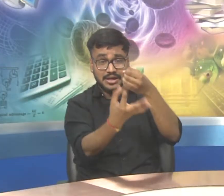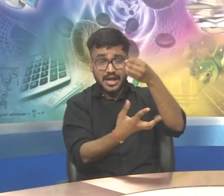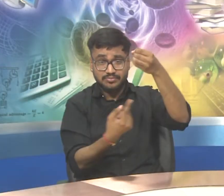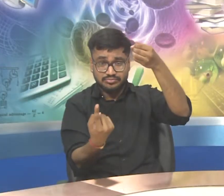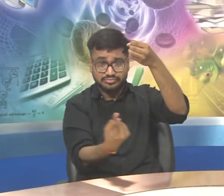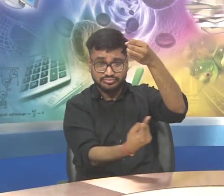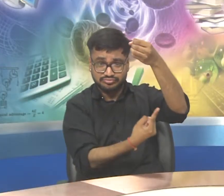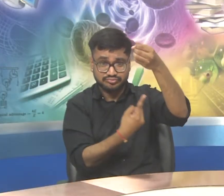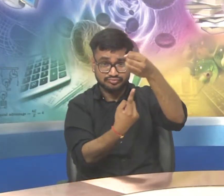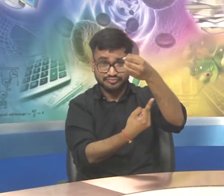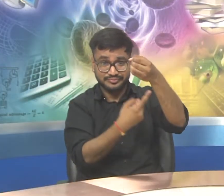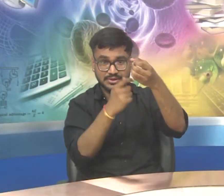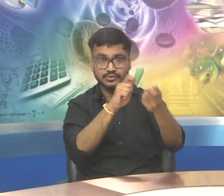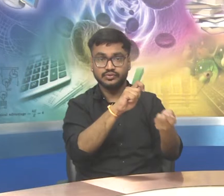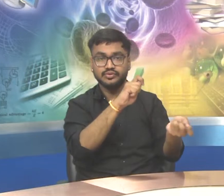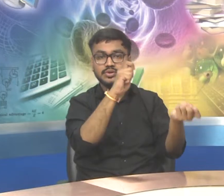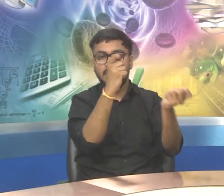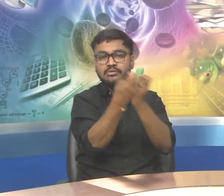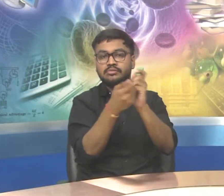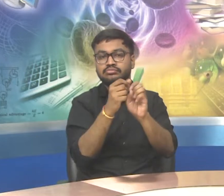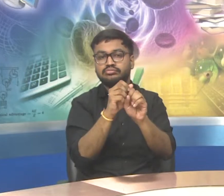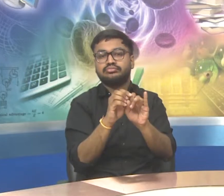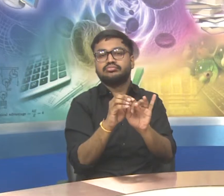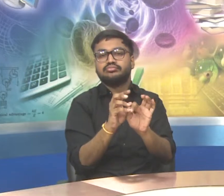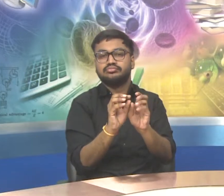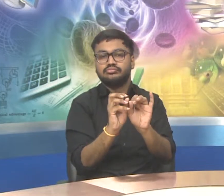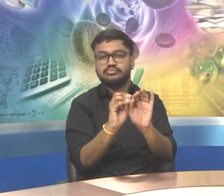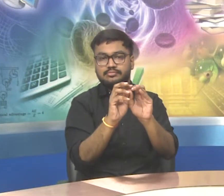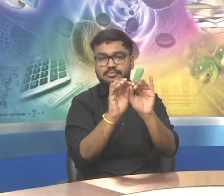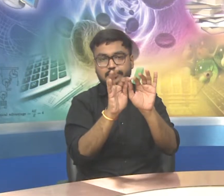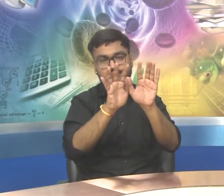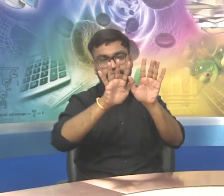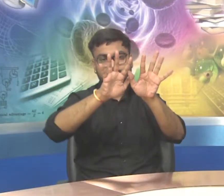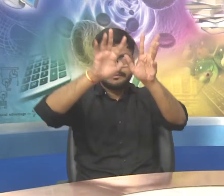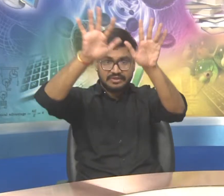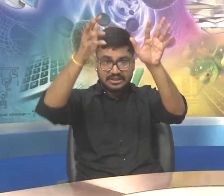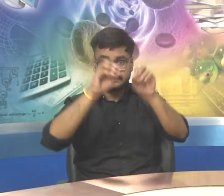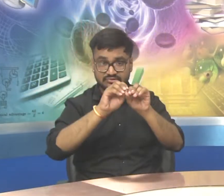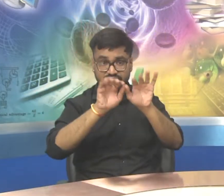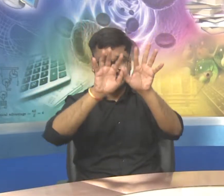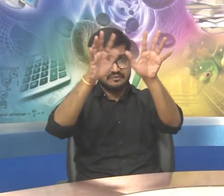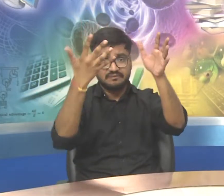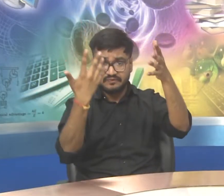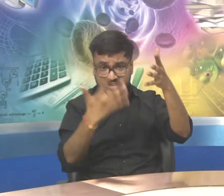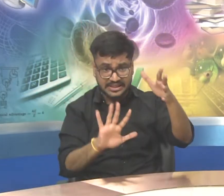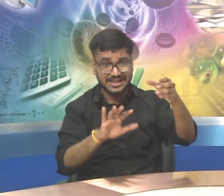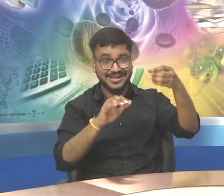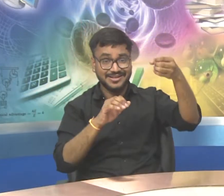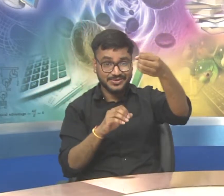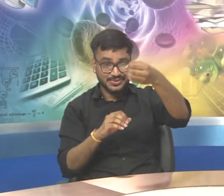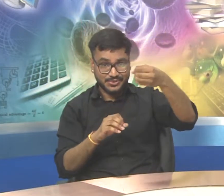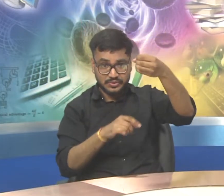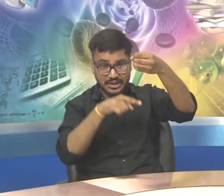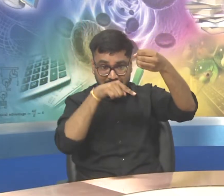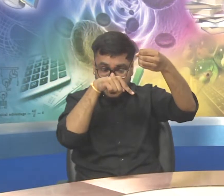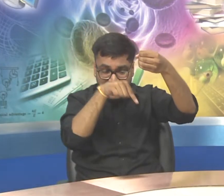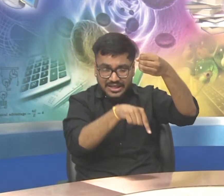What happens in evaporation? When you heat a solution, the liquid which is solvent turns